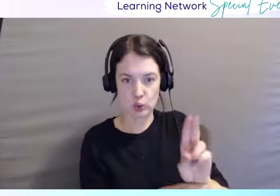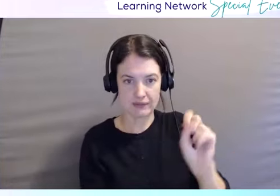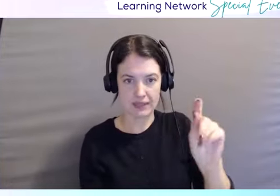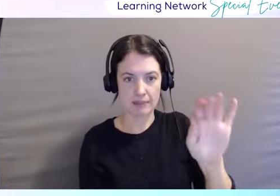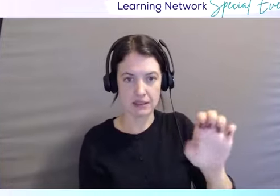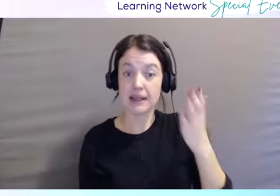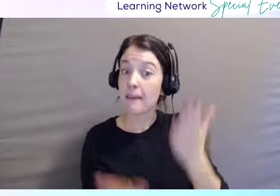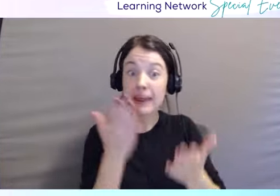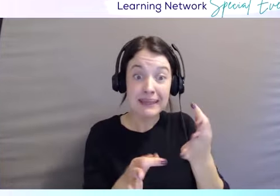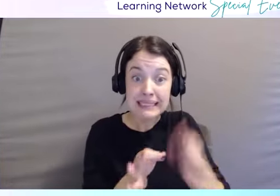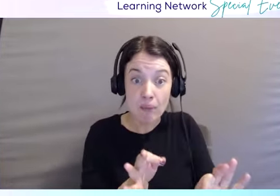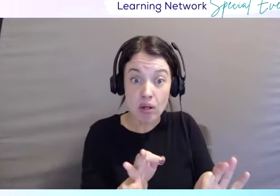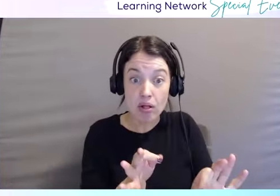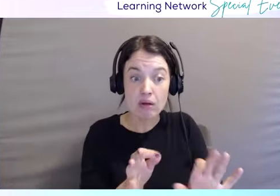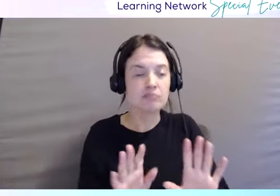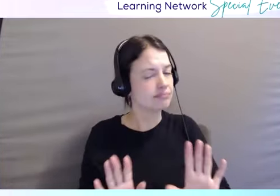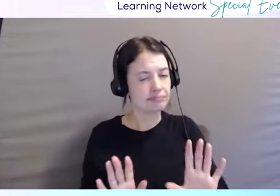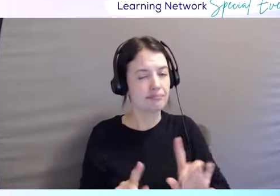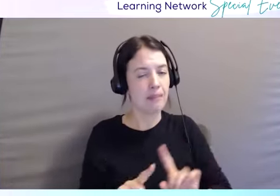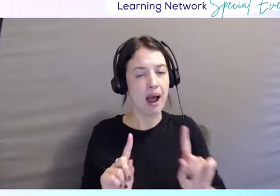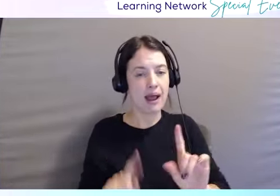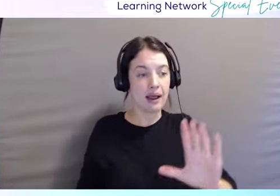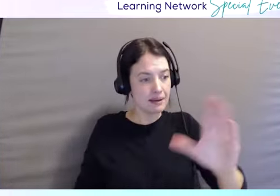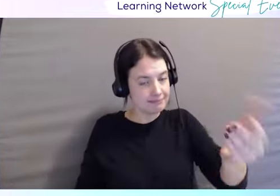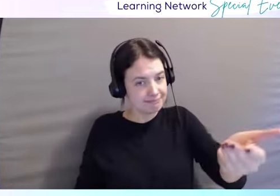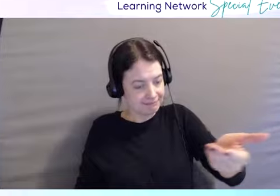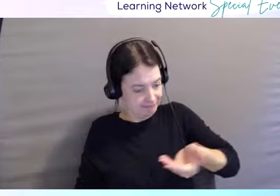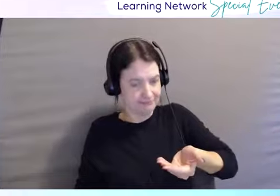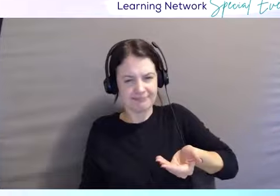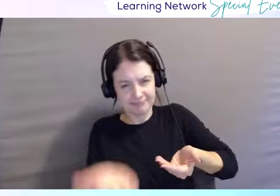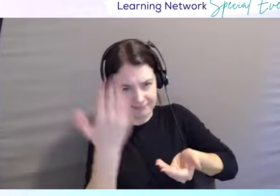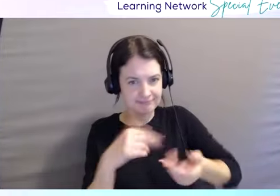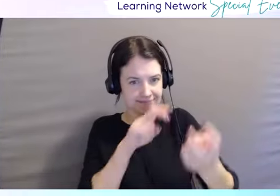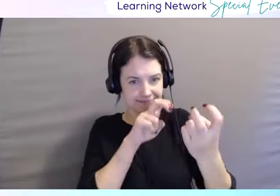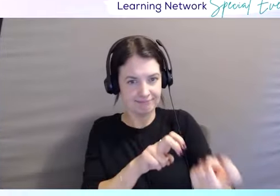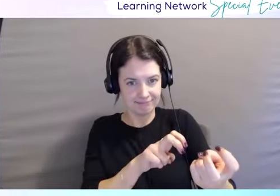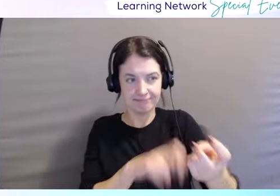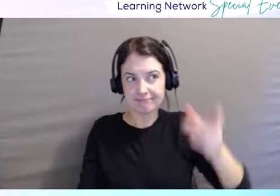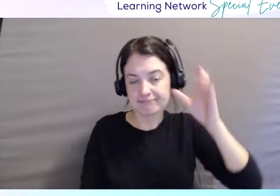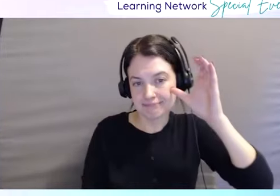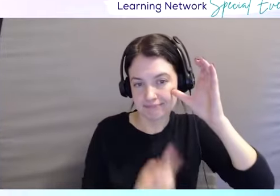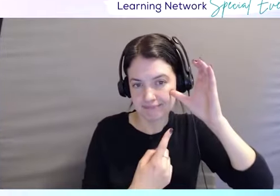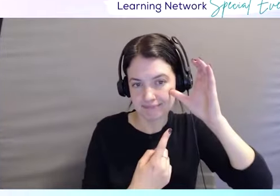that talk is perhaps the most important thing we could do to begin to break down the silos that we often find ourselves